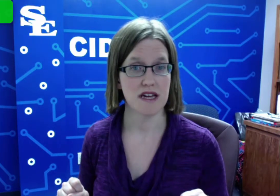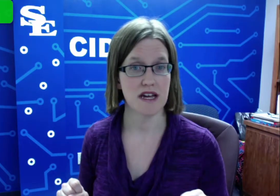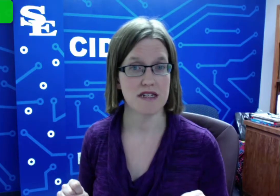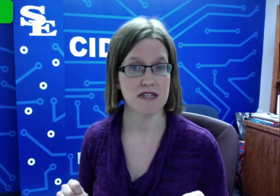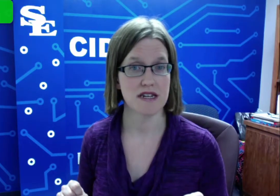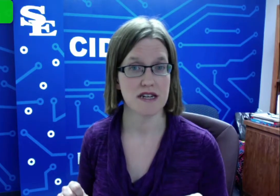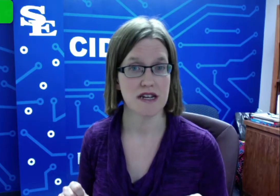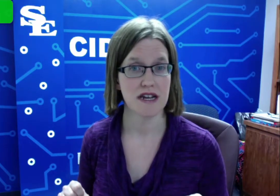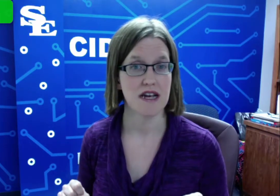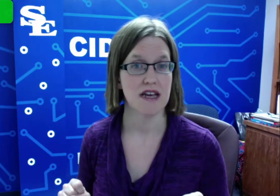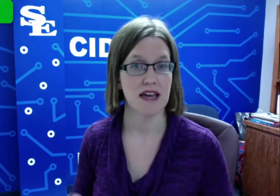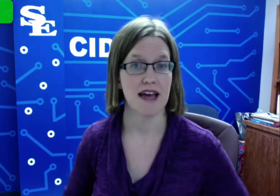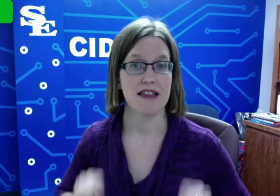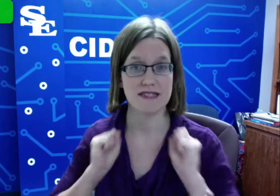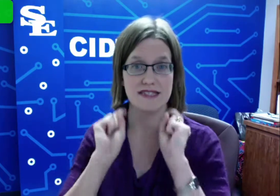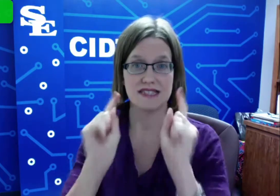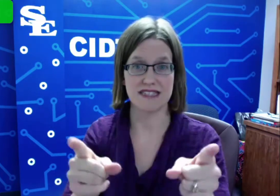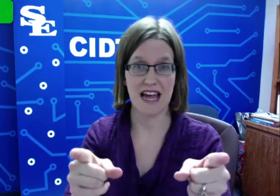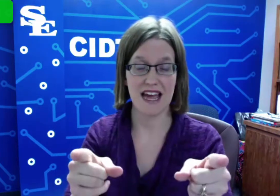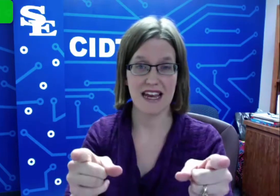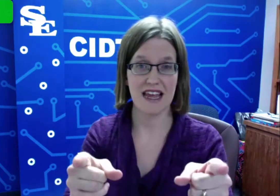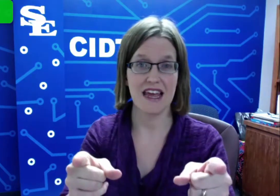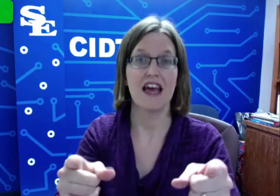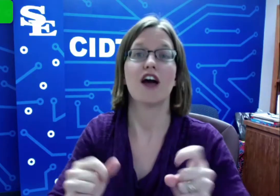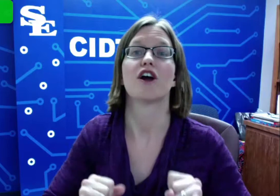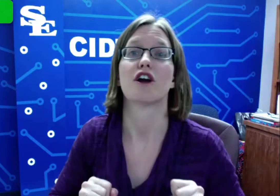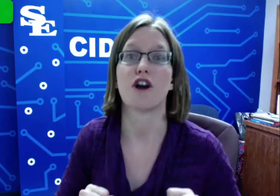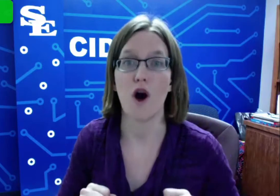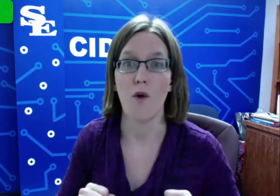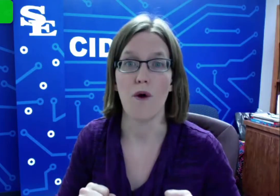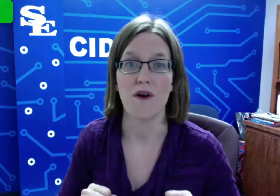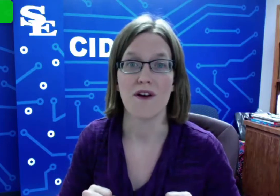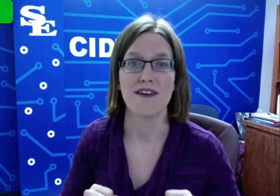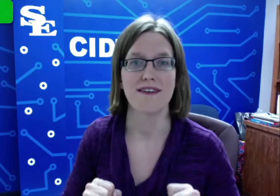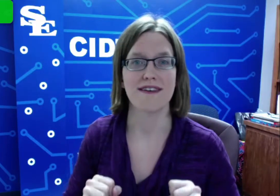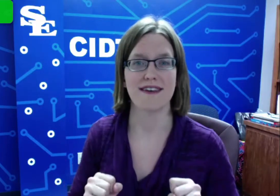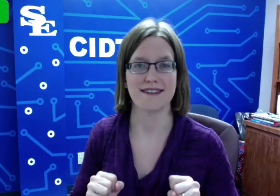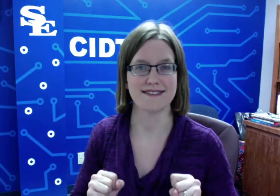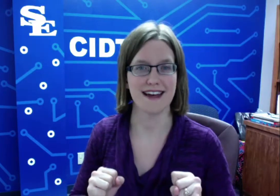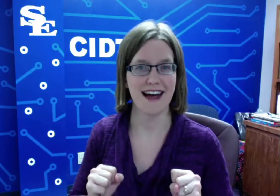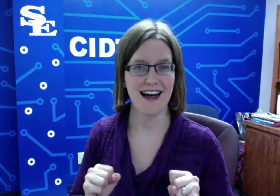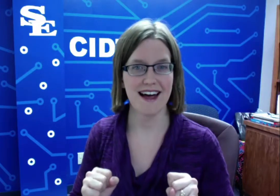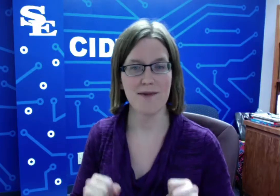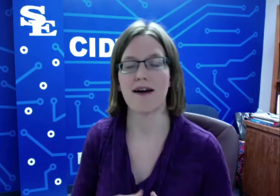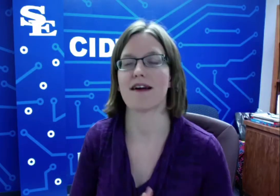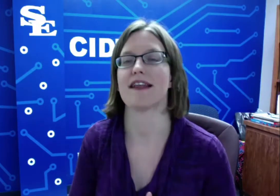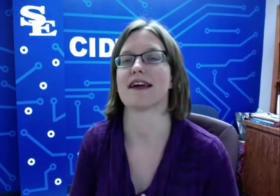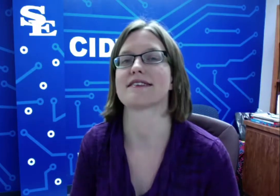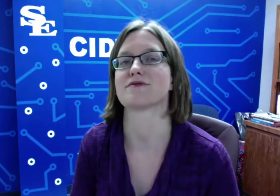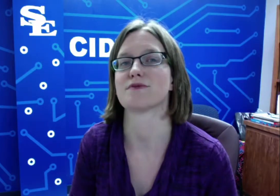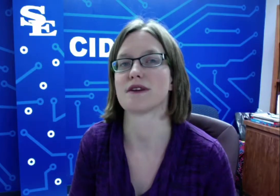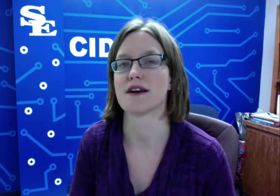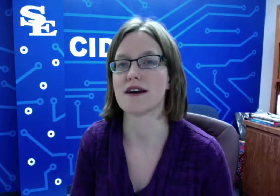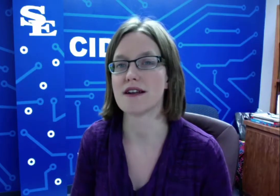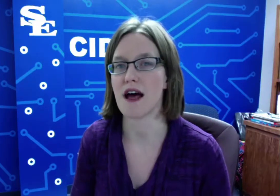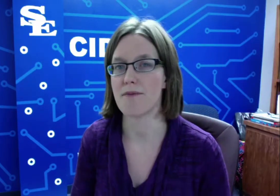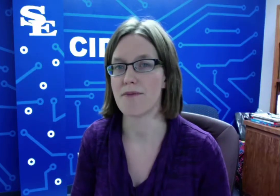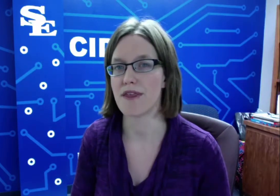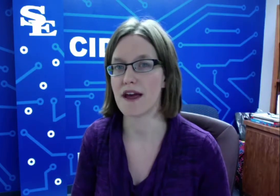it? Okay, this is the sign. Go. Good job. All right, next word up there.